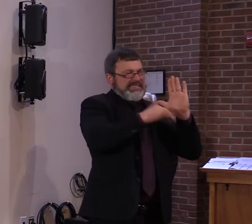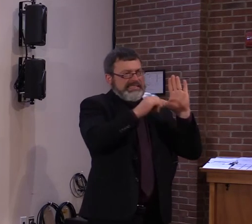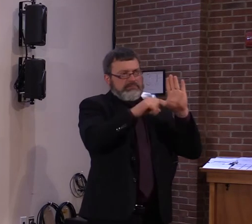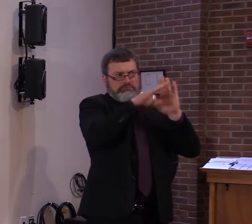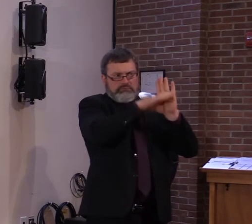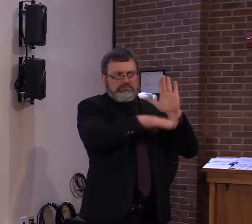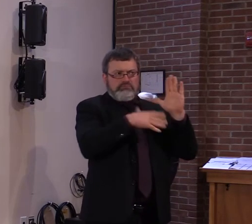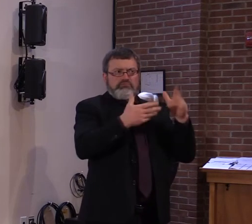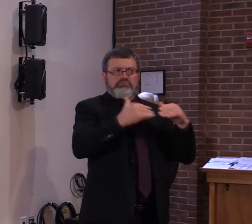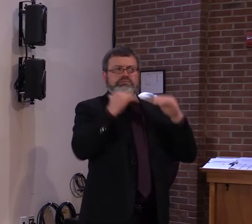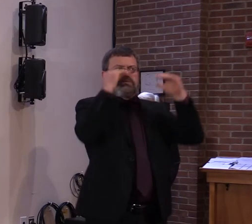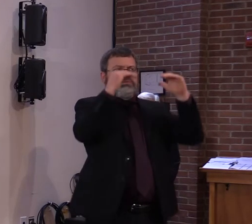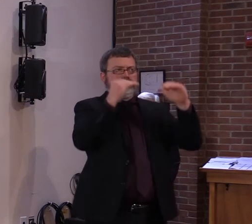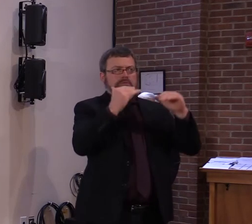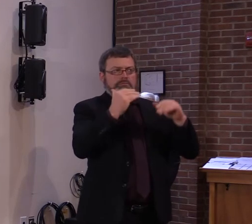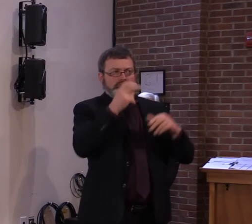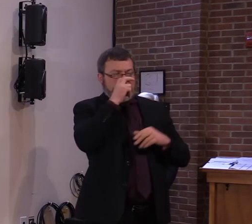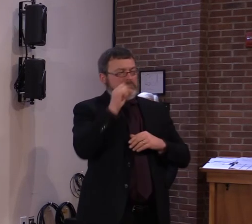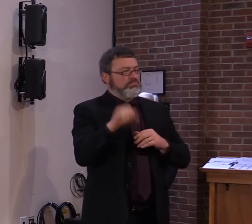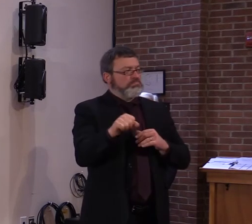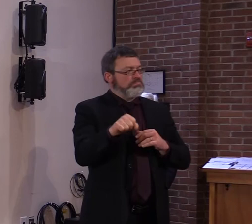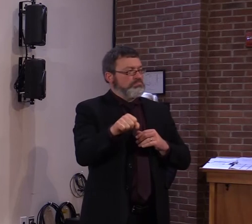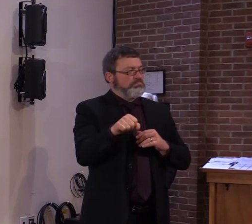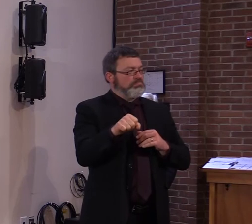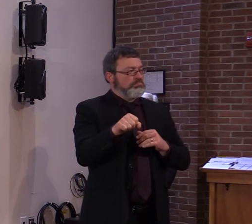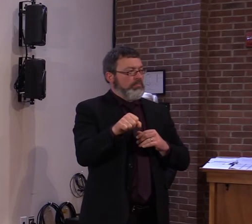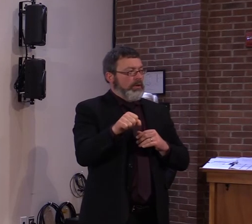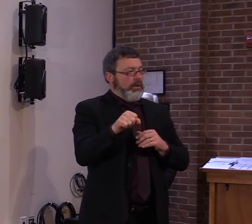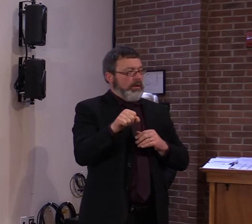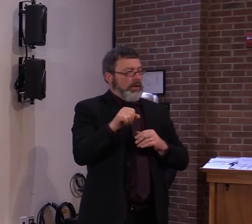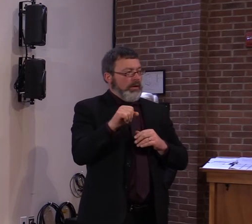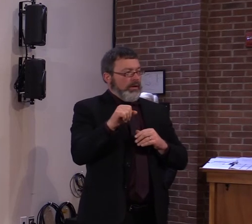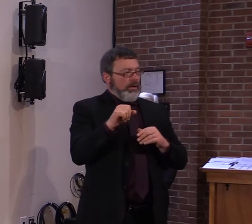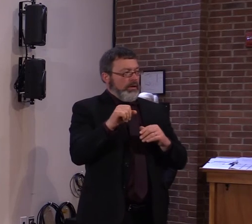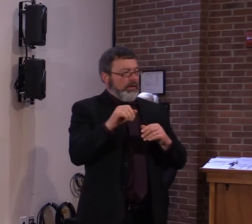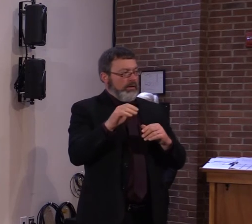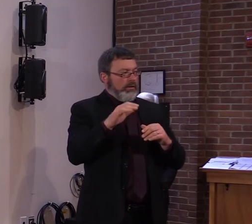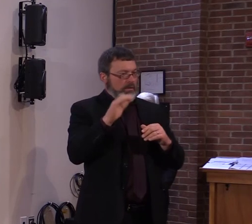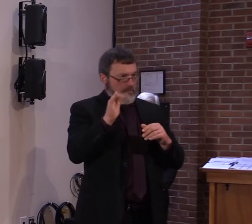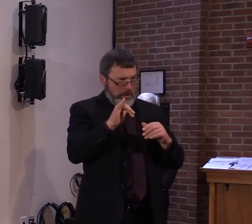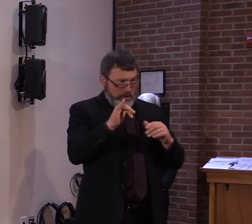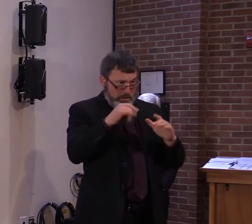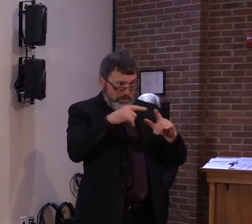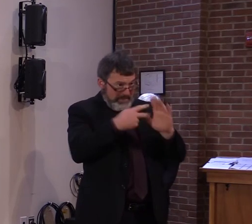3%. Not that that's the level that we are arbitrarily going to set.